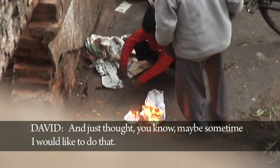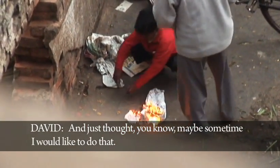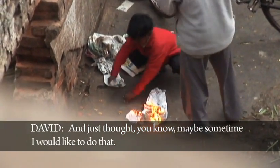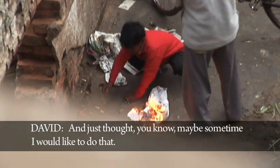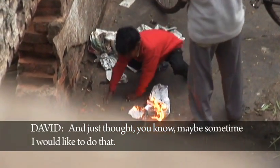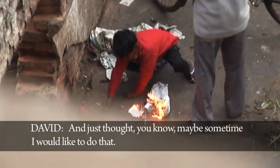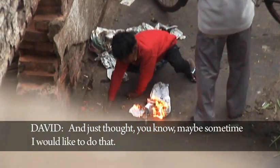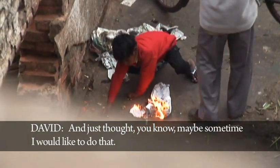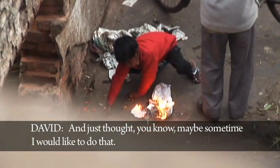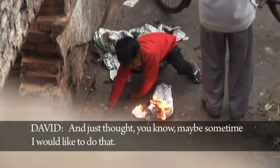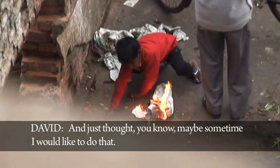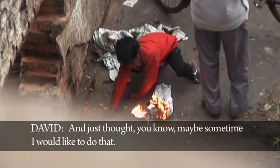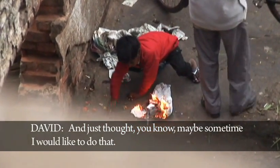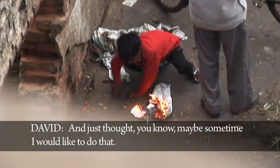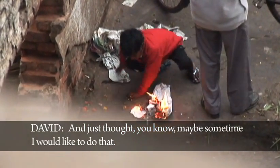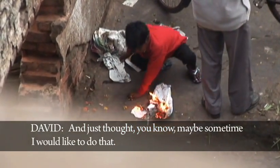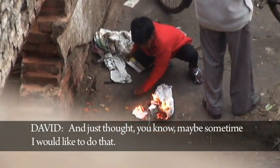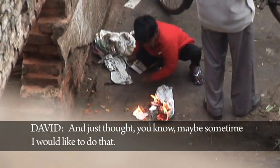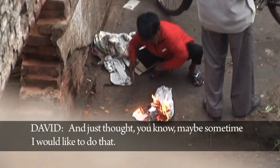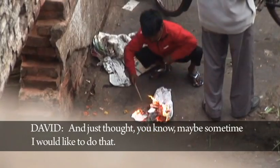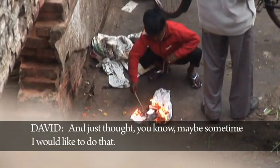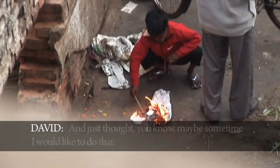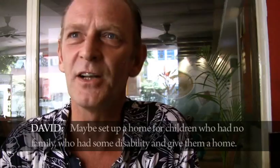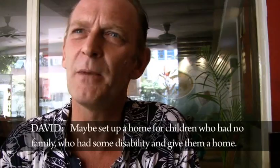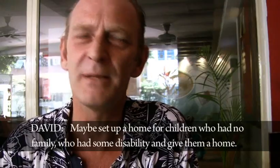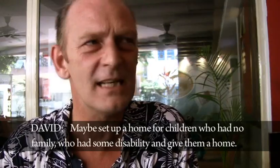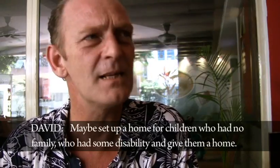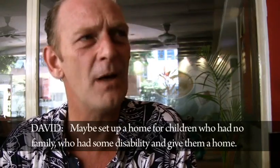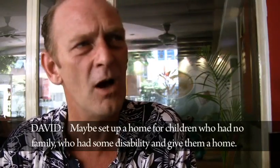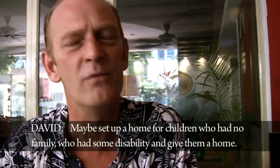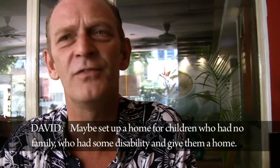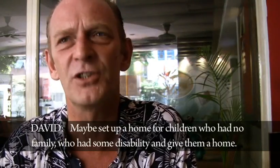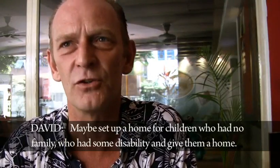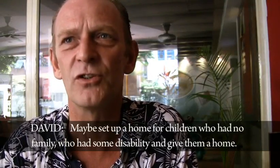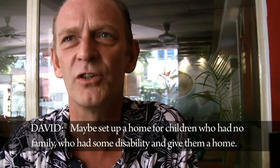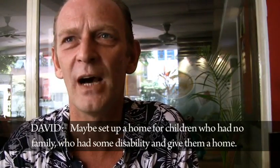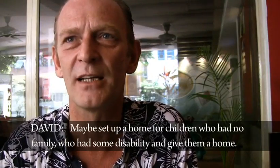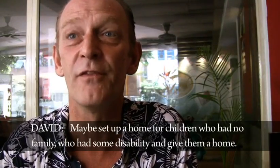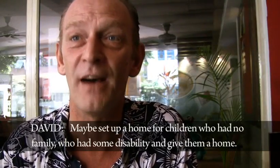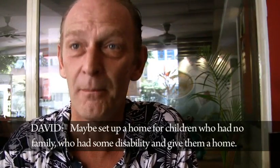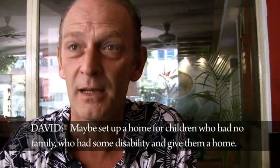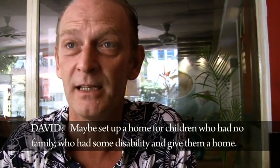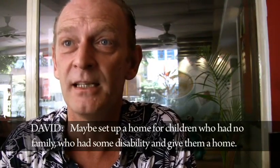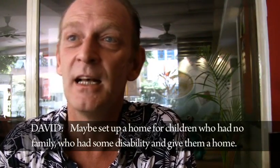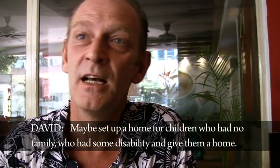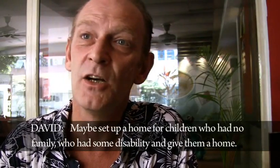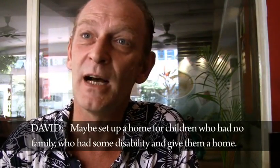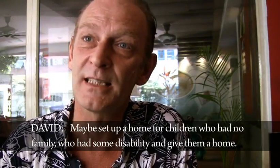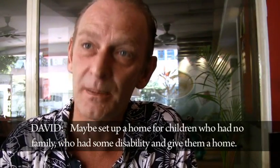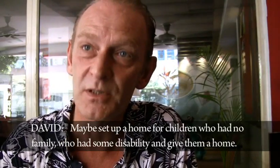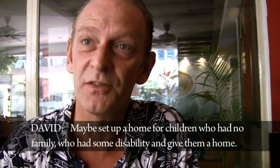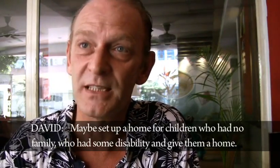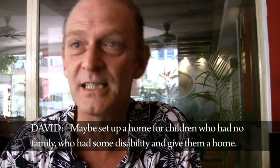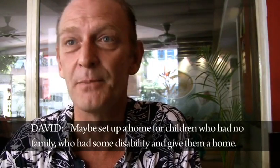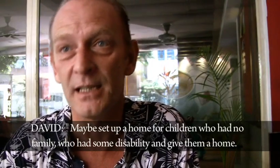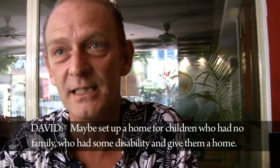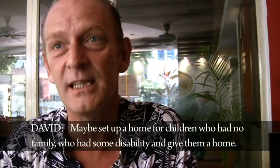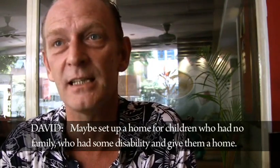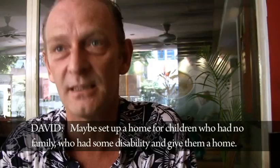like to do that, you know, maybe set up a home for children who had no family, who had some sort of a disability, and give